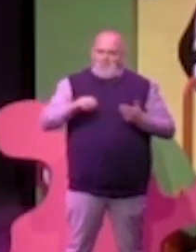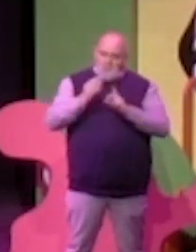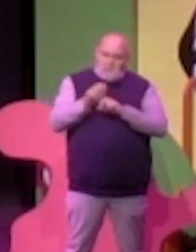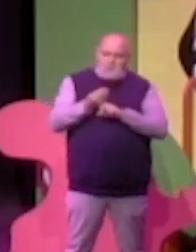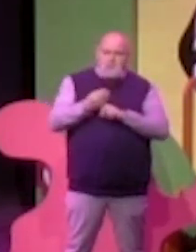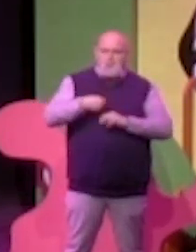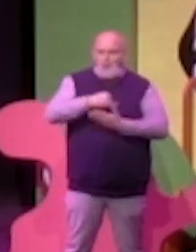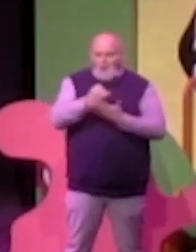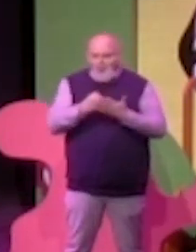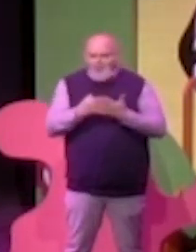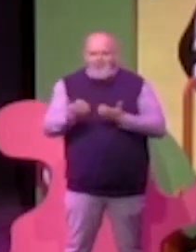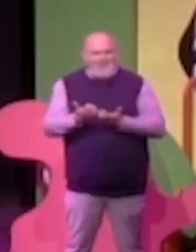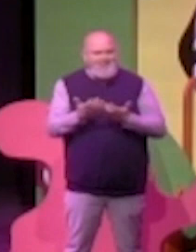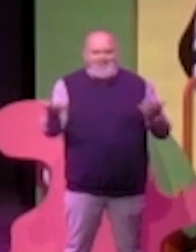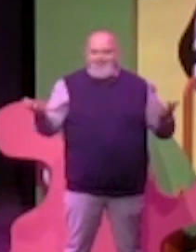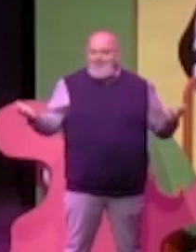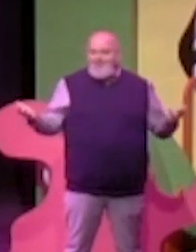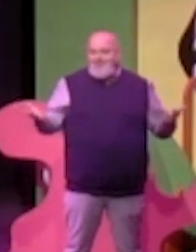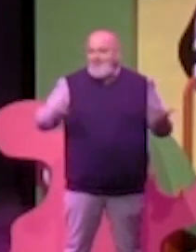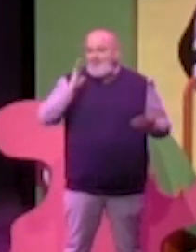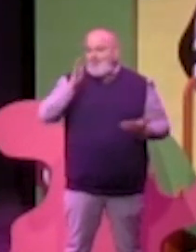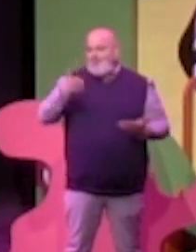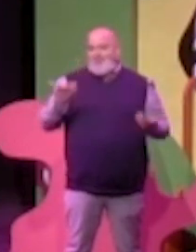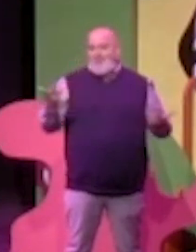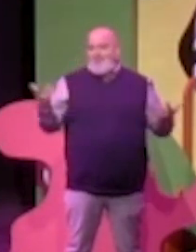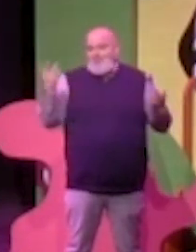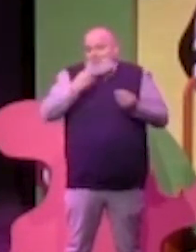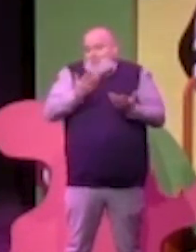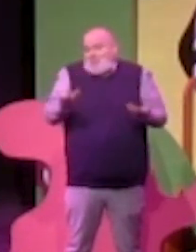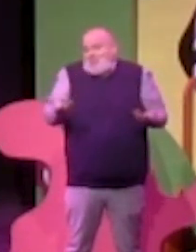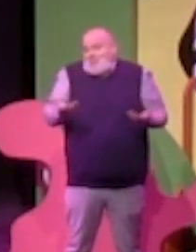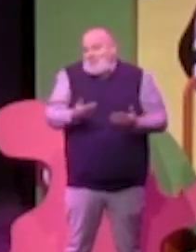culture, art, everything is just going to come together and be beautiful.